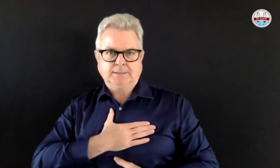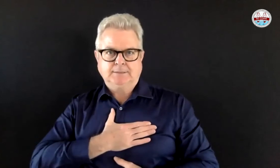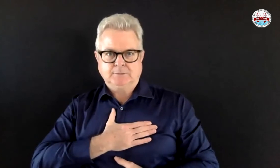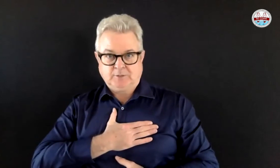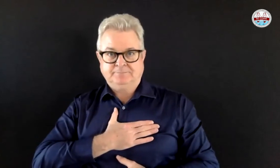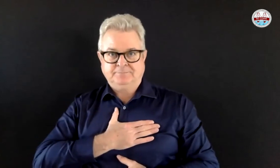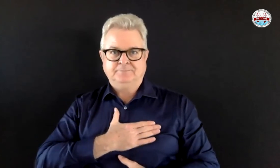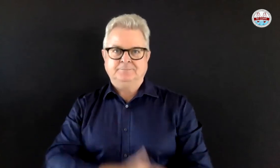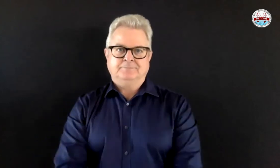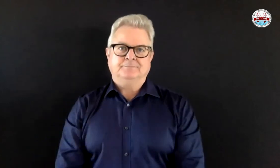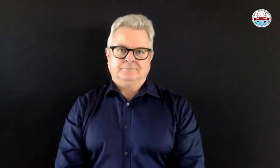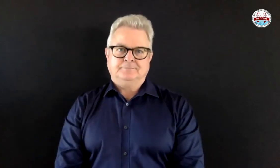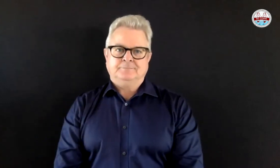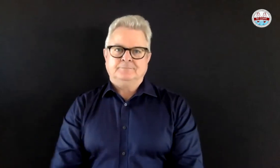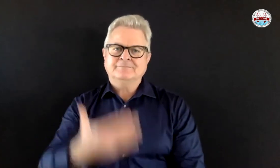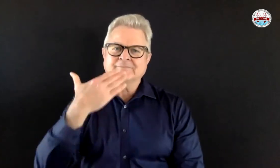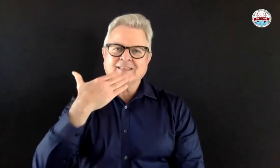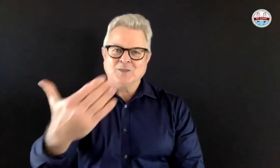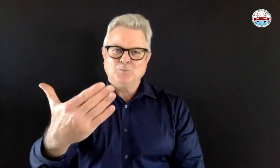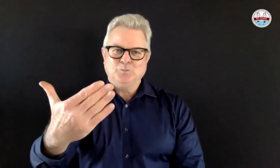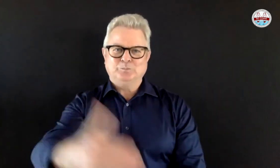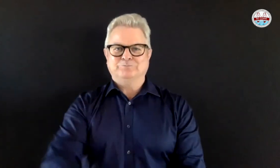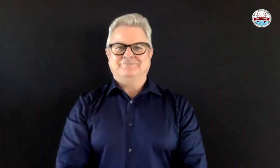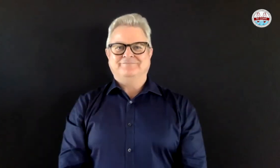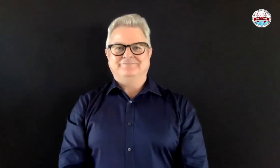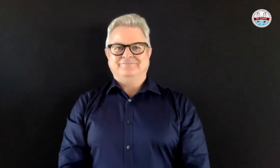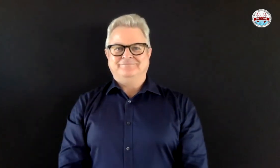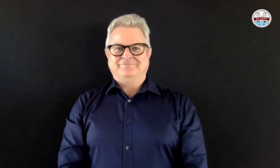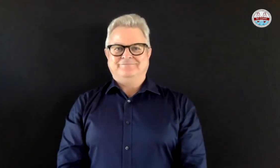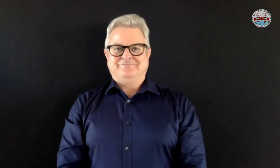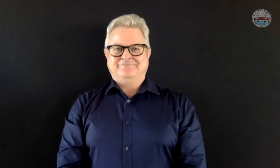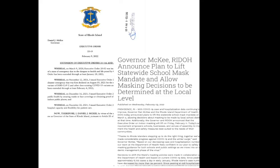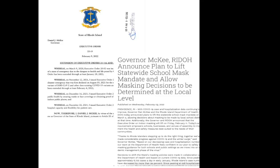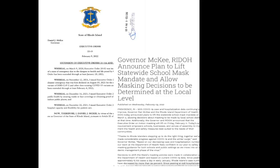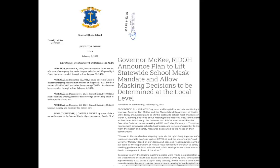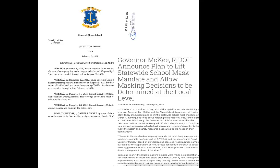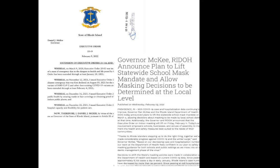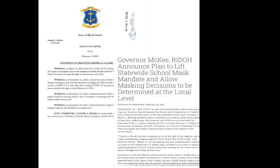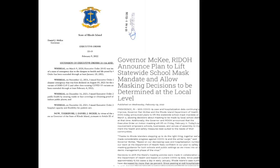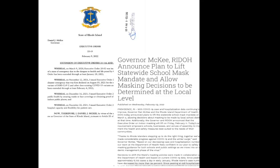And get vaccinated, okay? And remain safe by wearing your mask. Thank you.